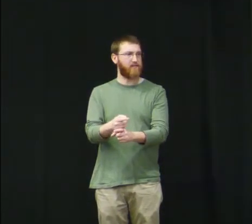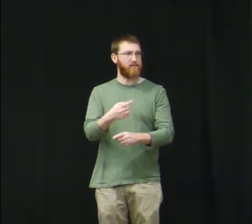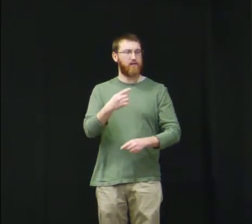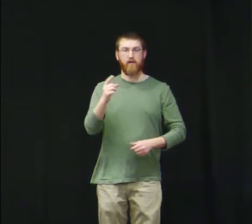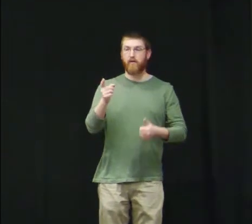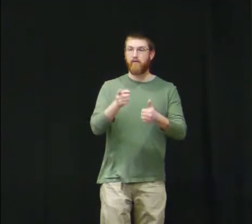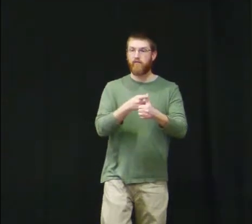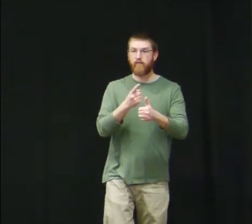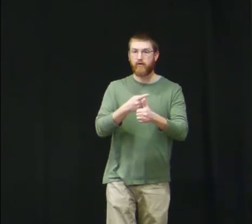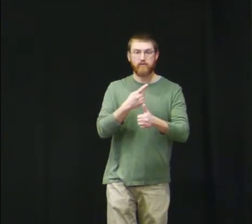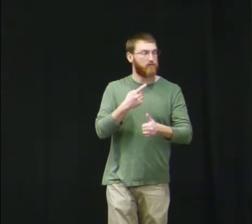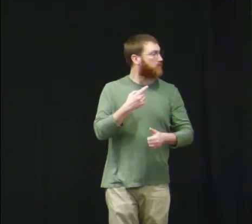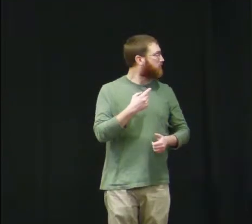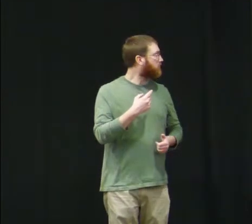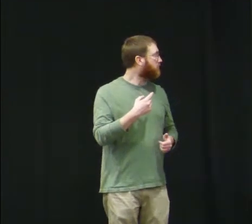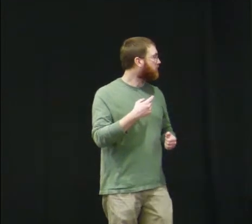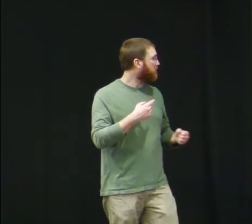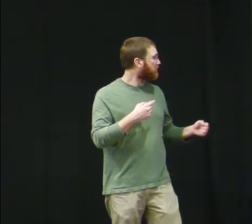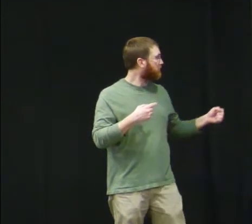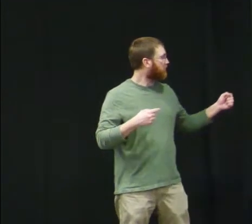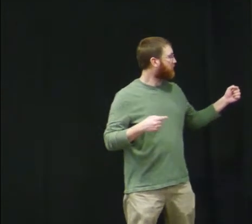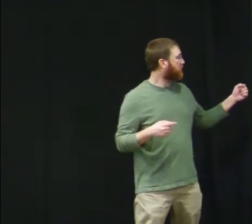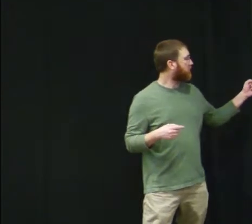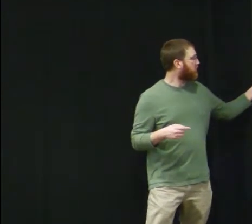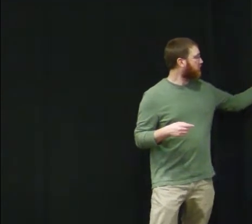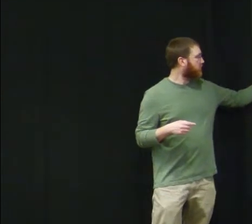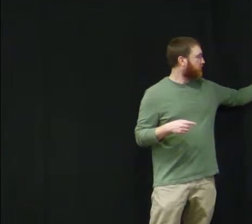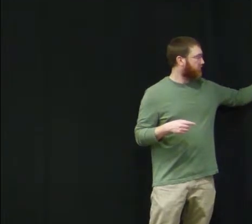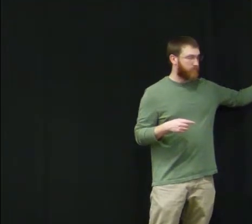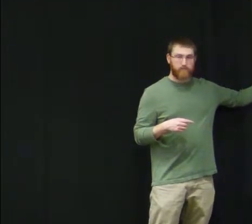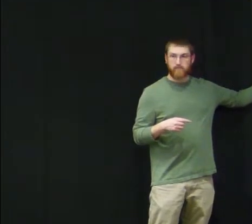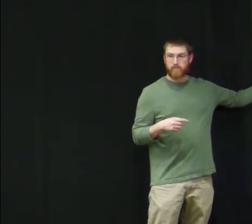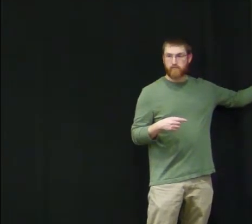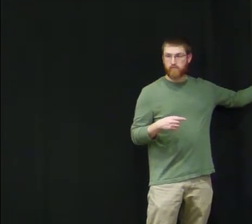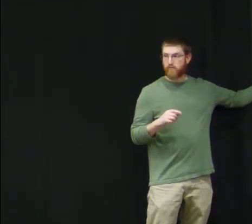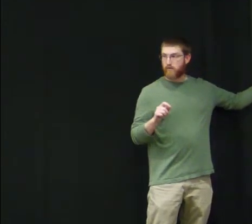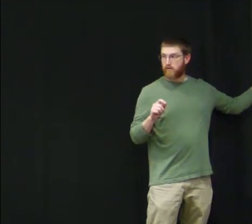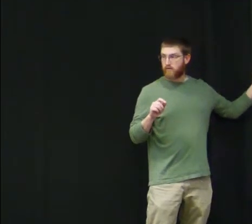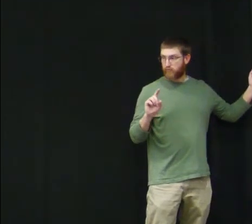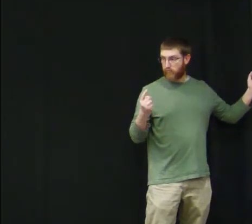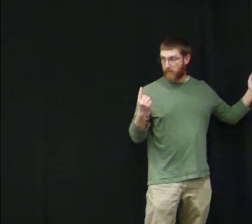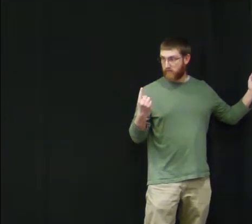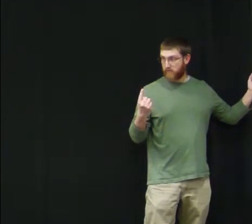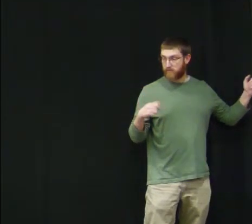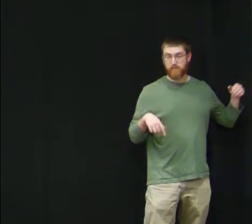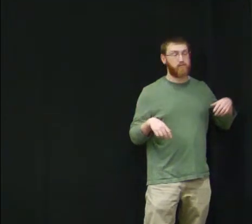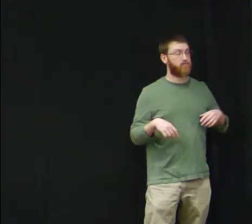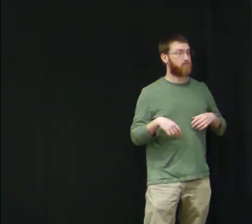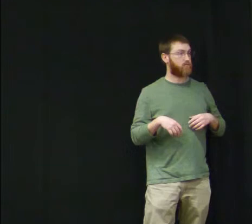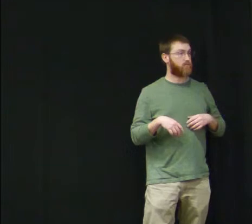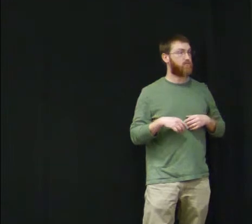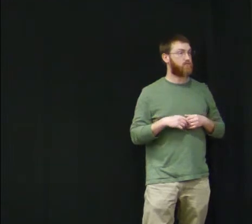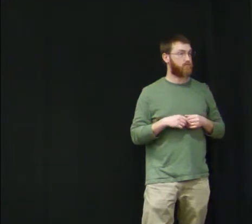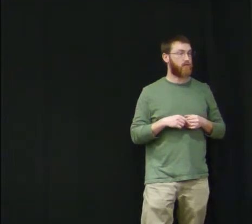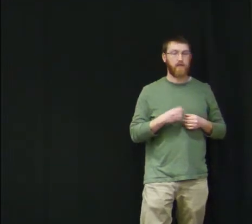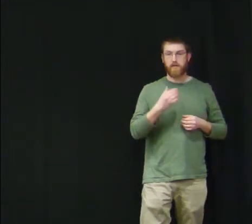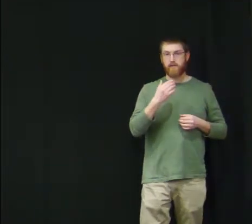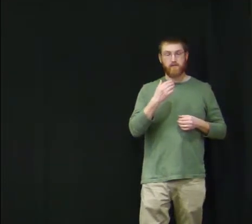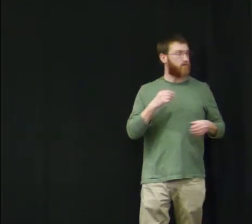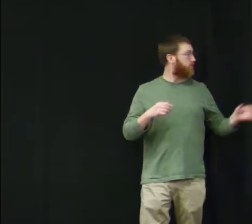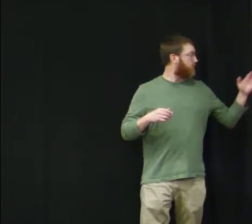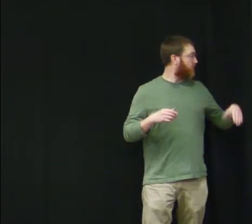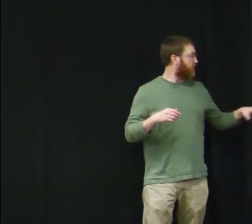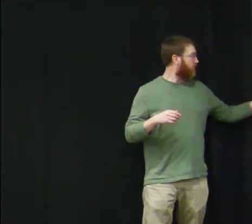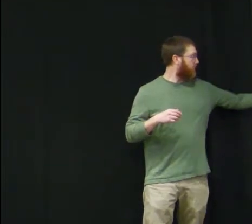is able to complete basic math calculations within 5. Ahmed is a sweet young man. And